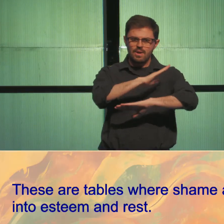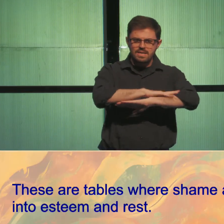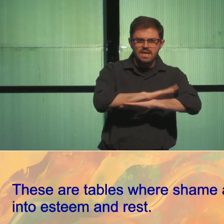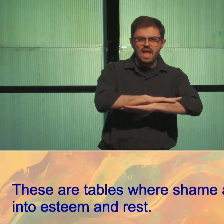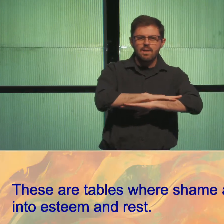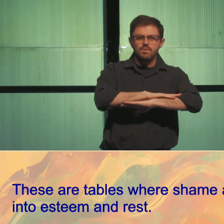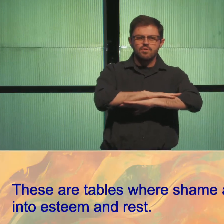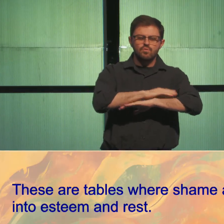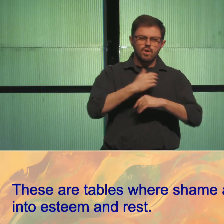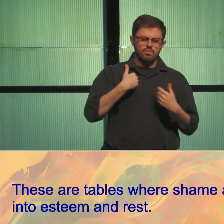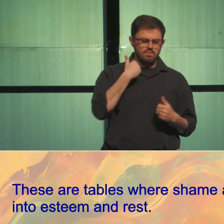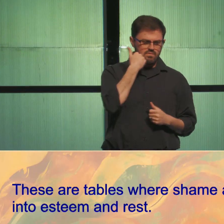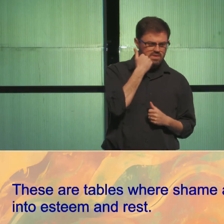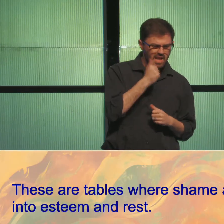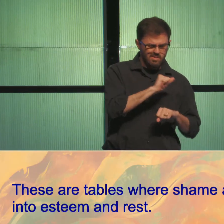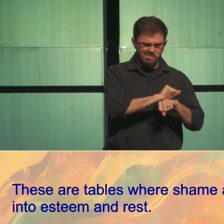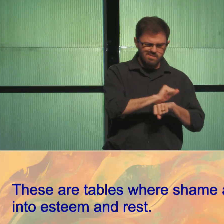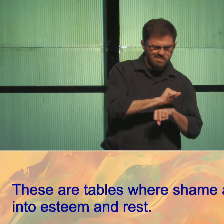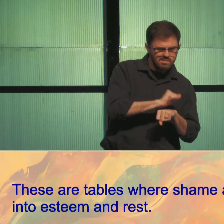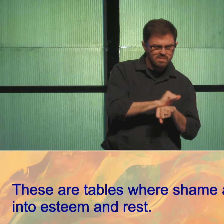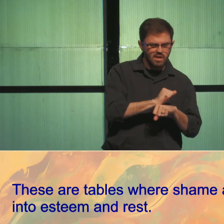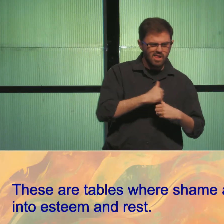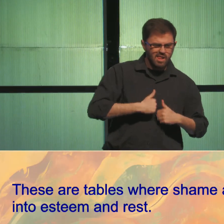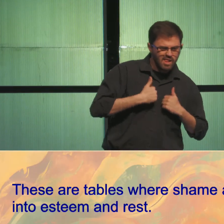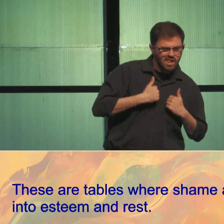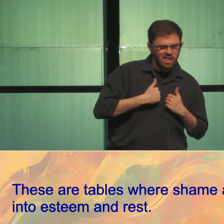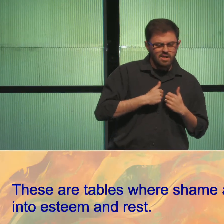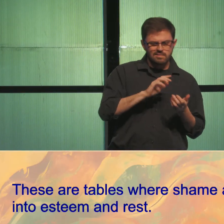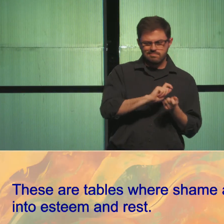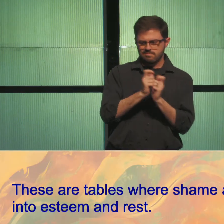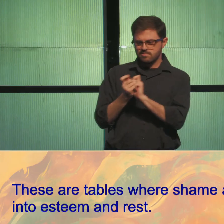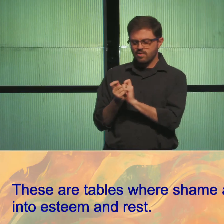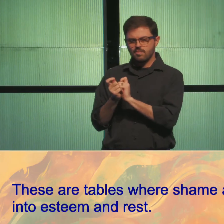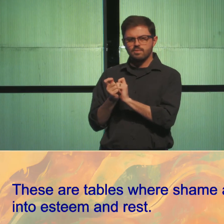are transformed into esteem and rest.